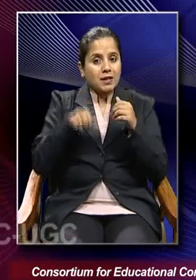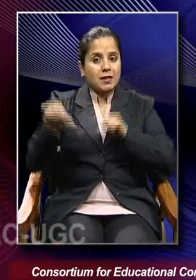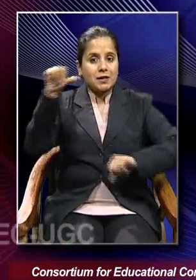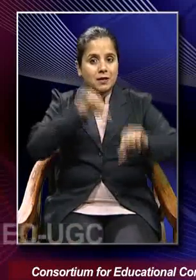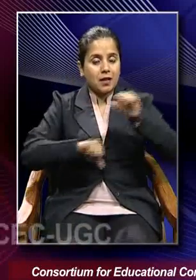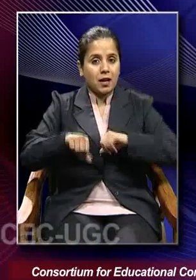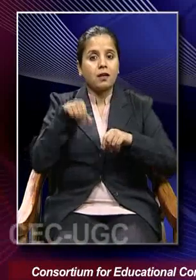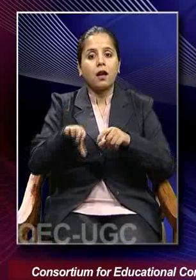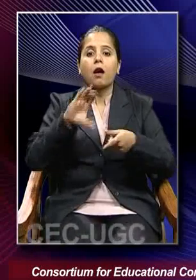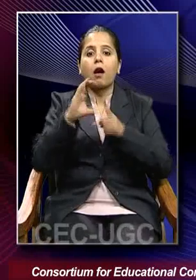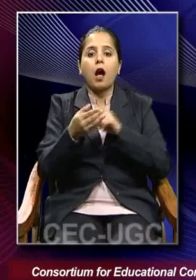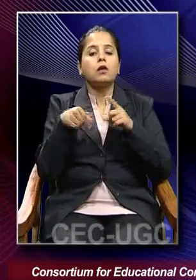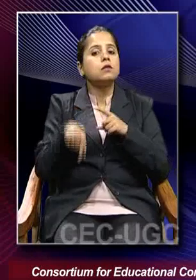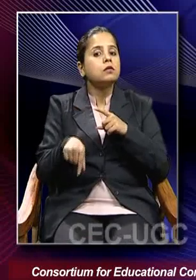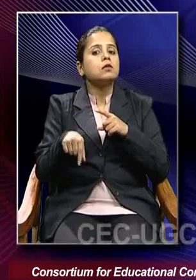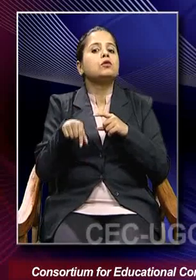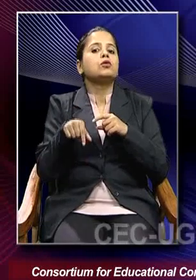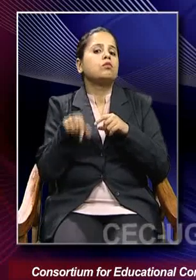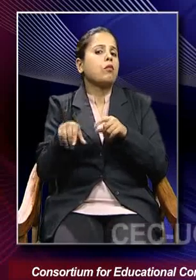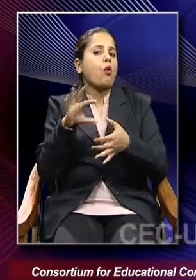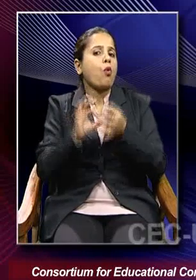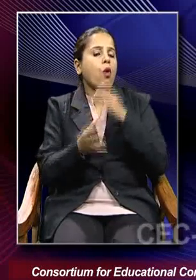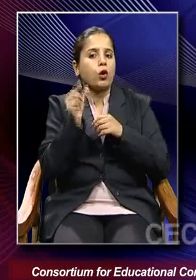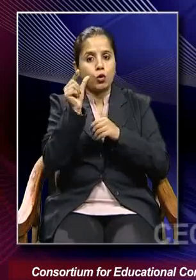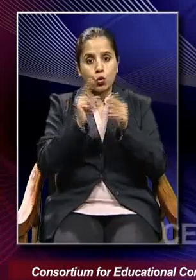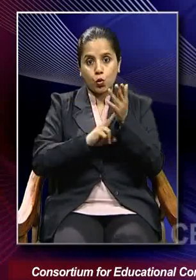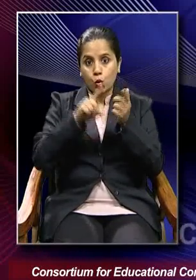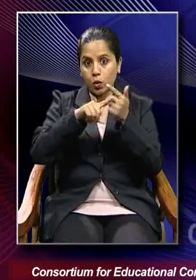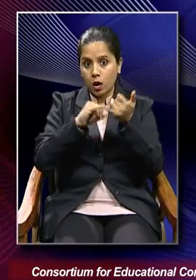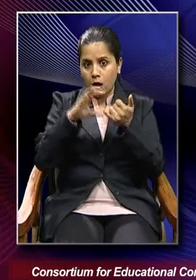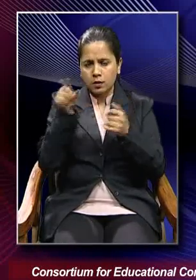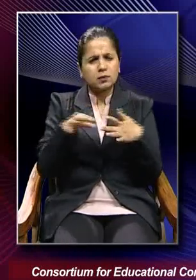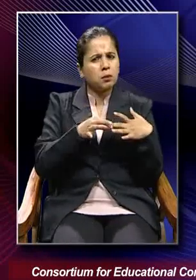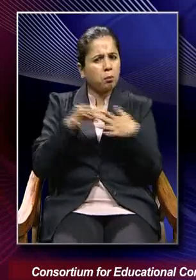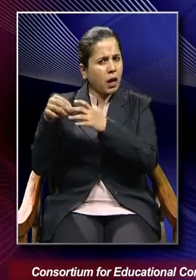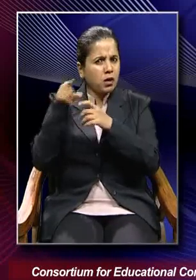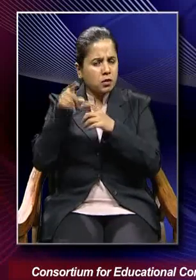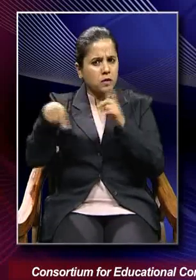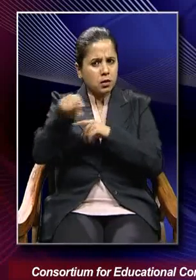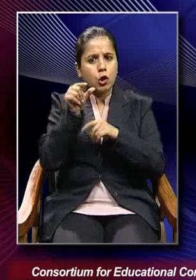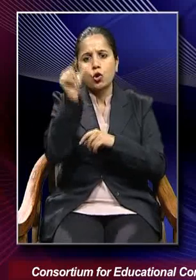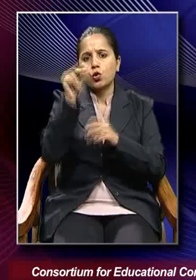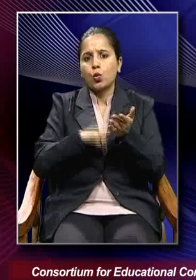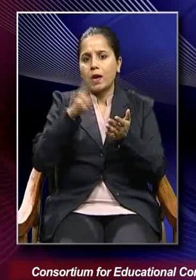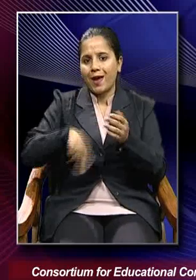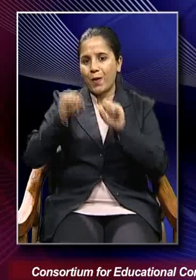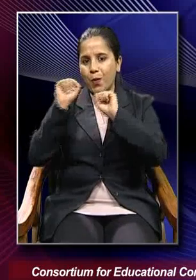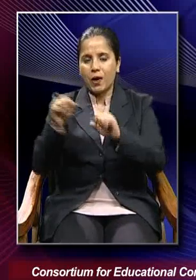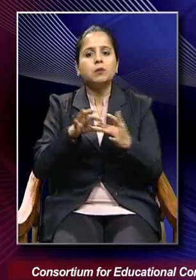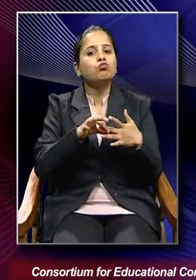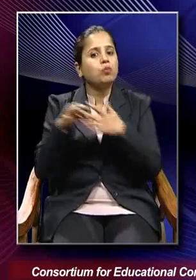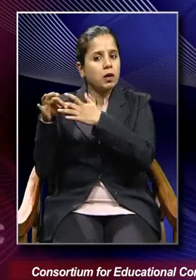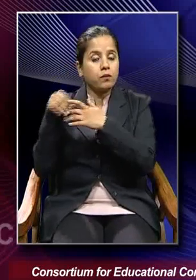Cultural Organization, UNESCO, it is a specialized agency of United Nations.